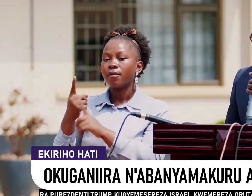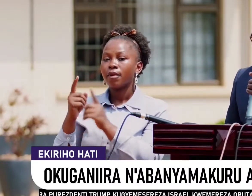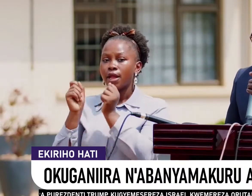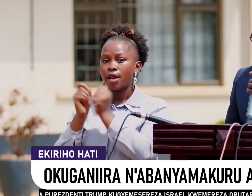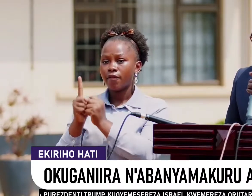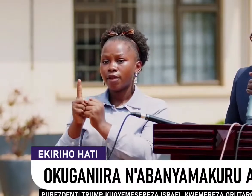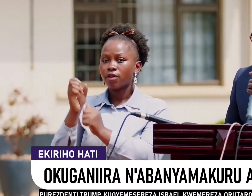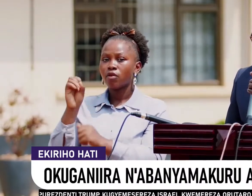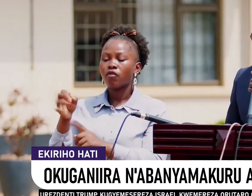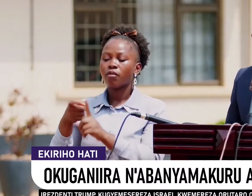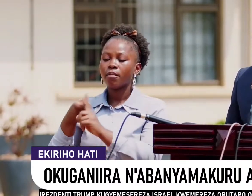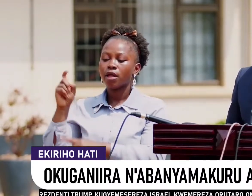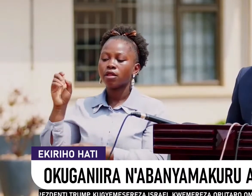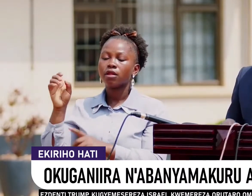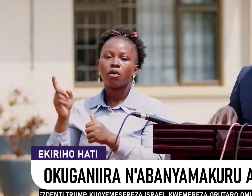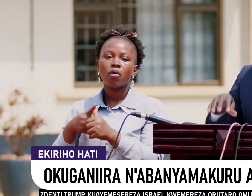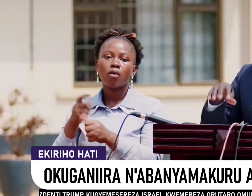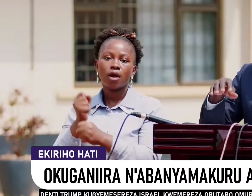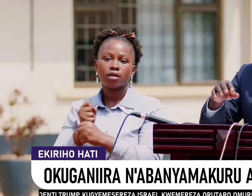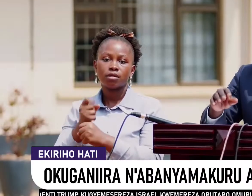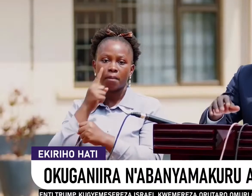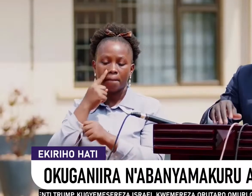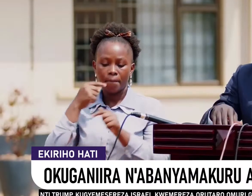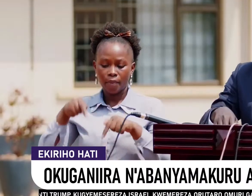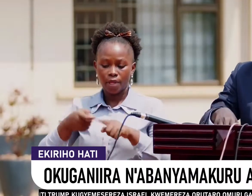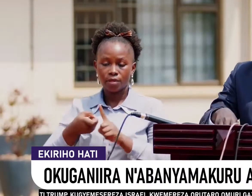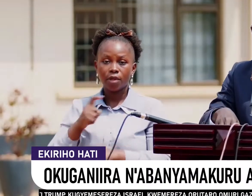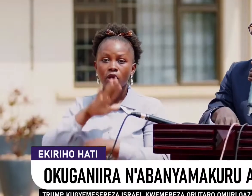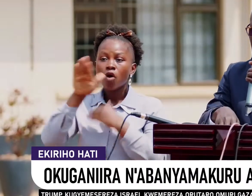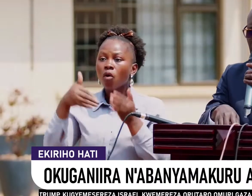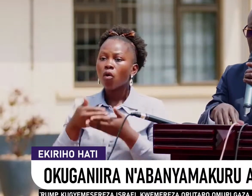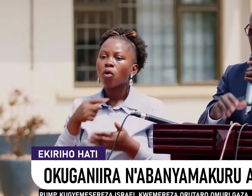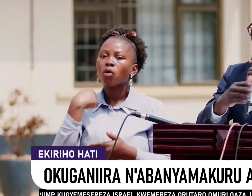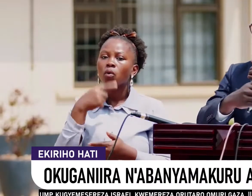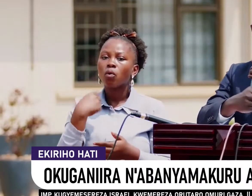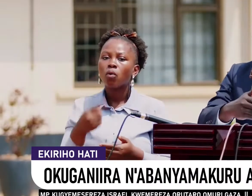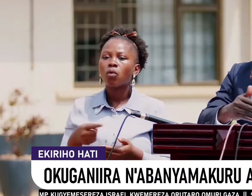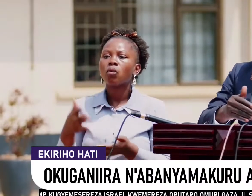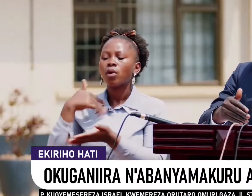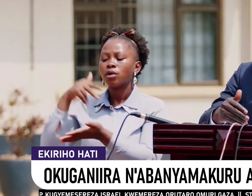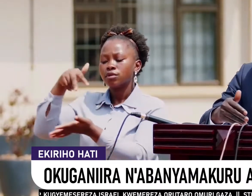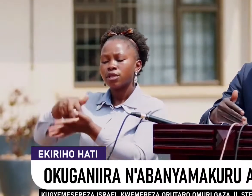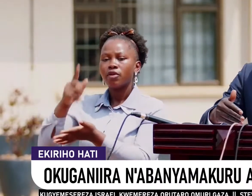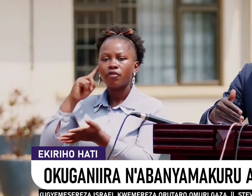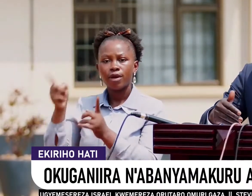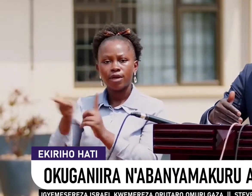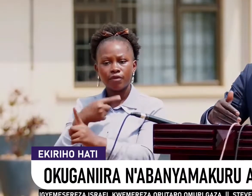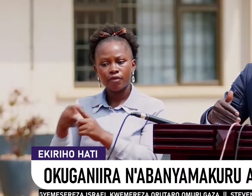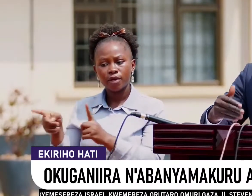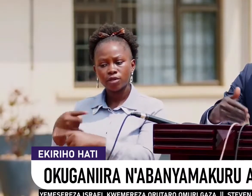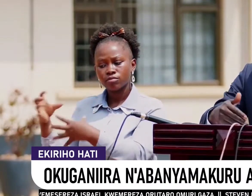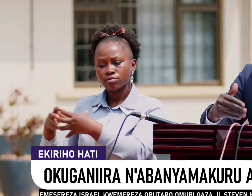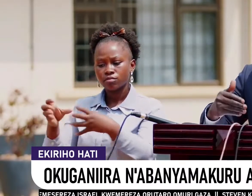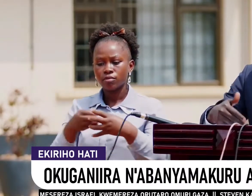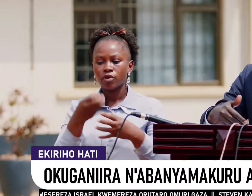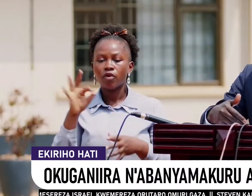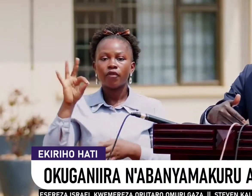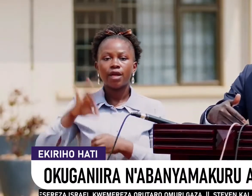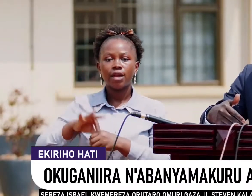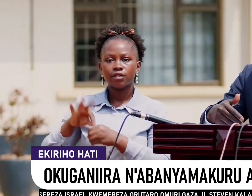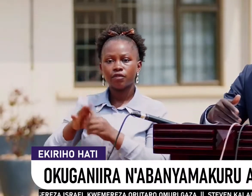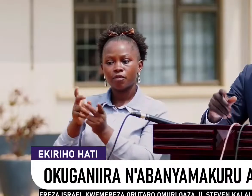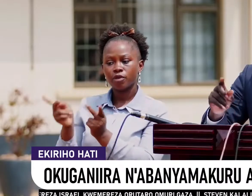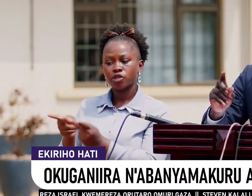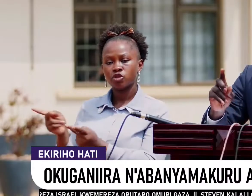August. So all those who are vying for the various categories of elective